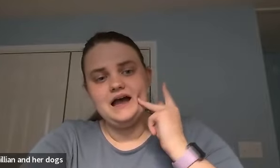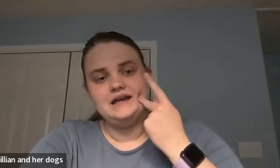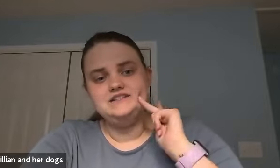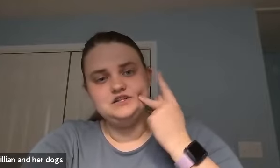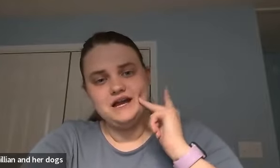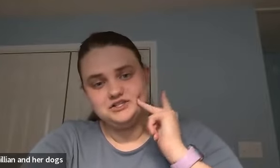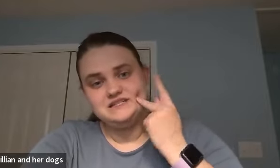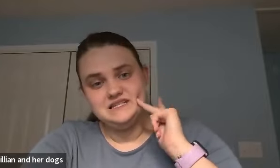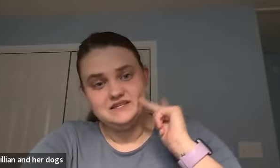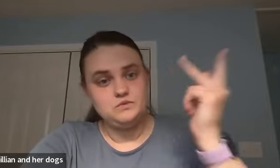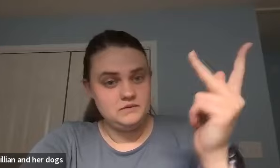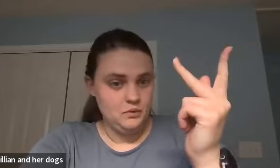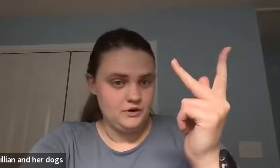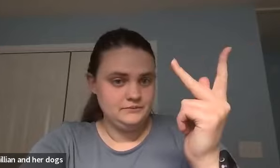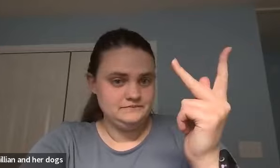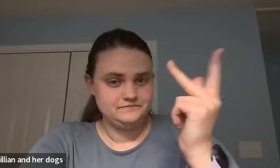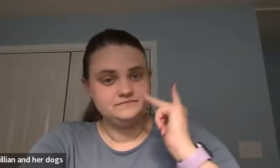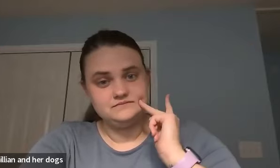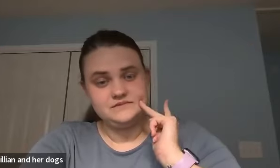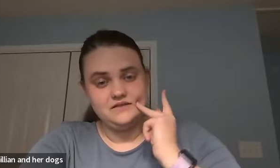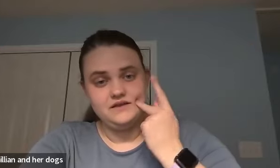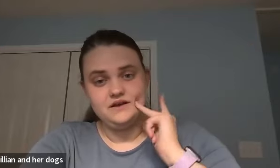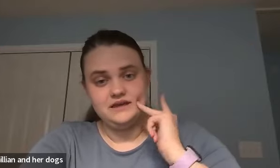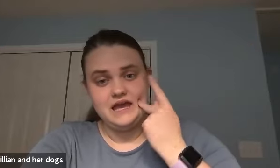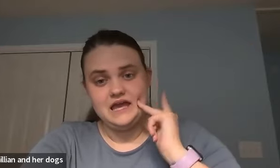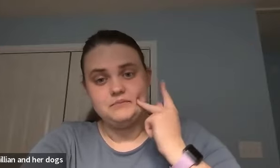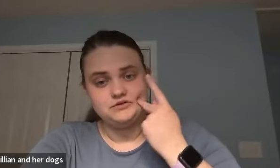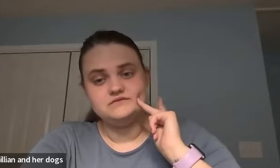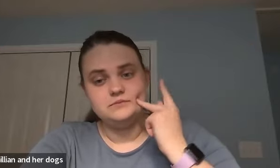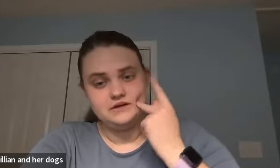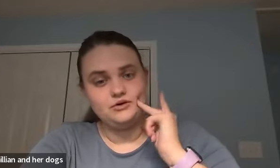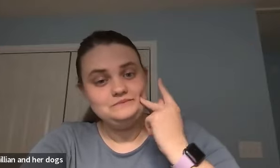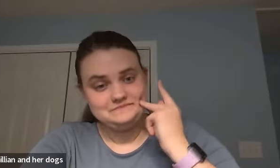I do actually see this one more, the K motion for pickle.